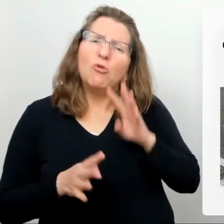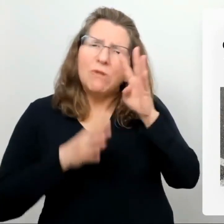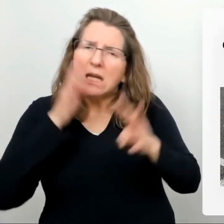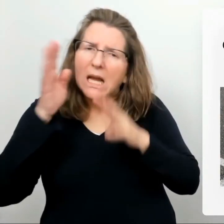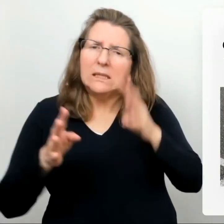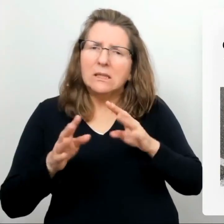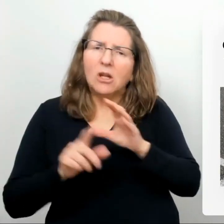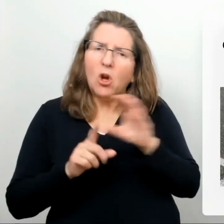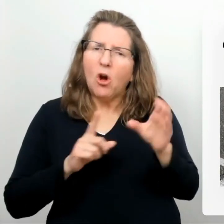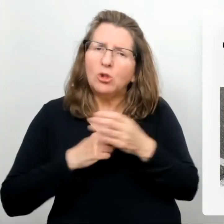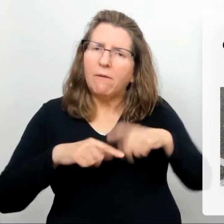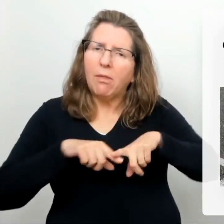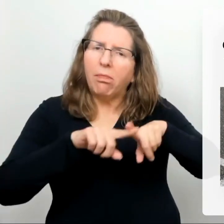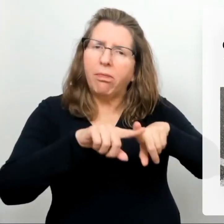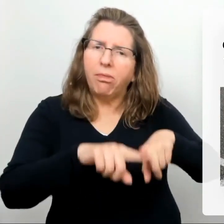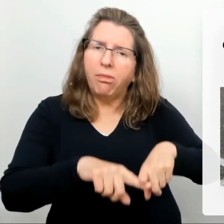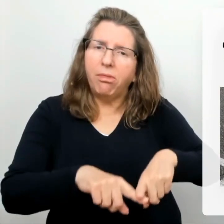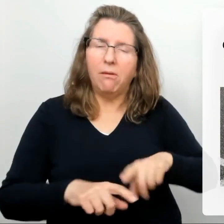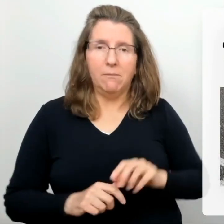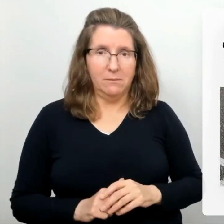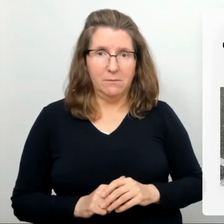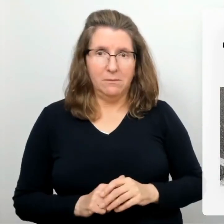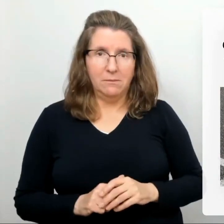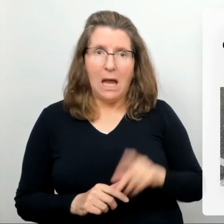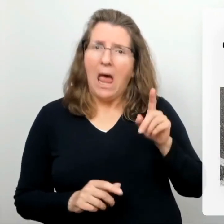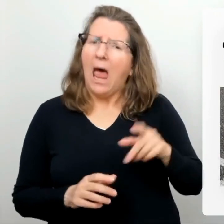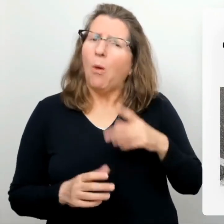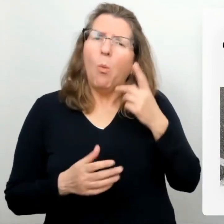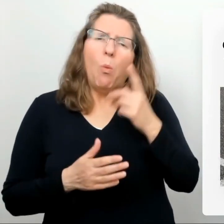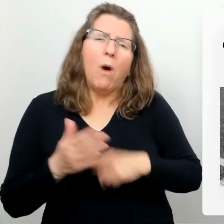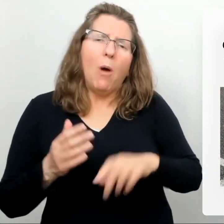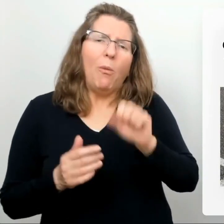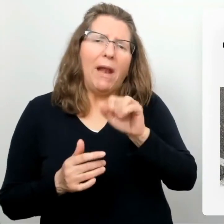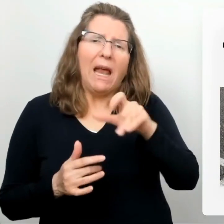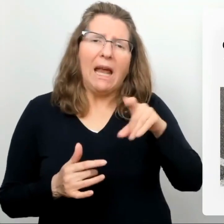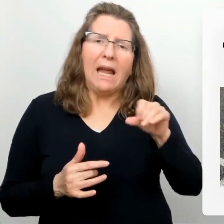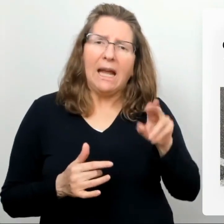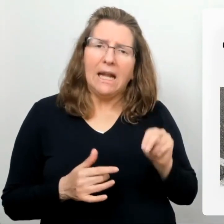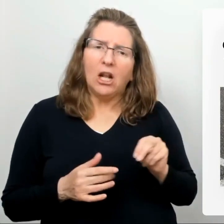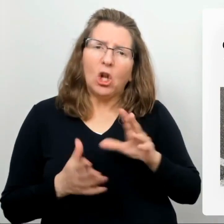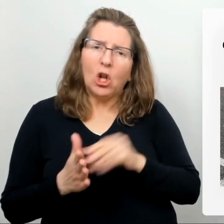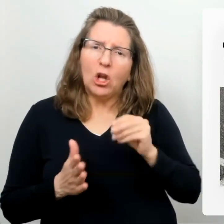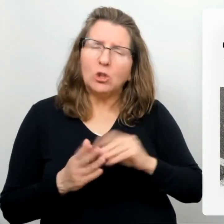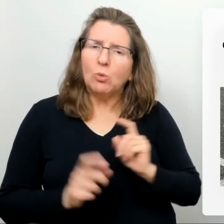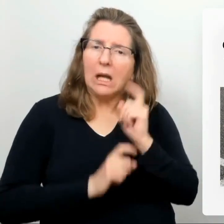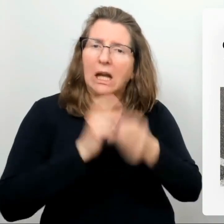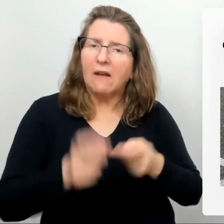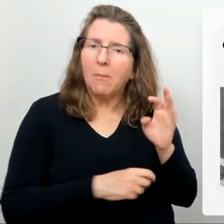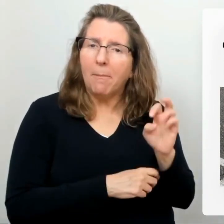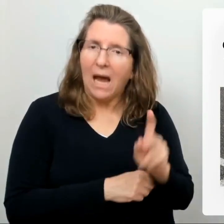To me, this creates a culture of dependency. And what is Aiden learning about his ability